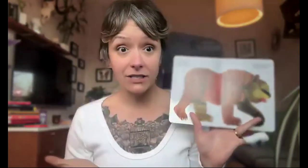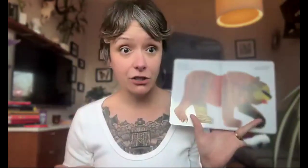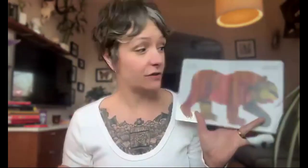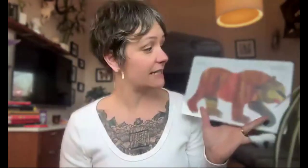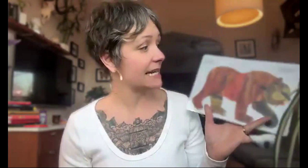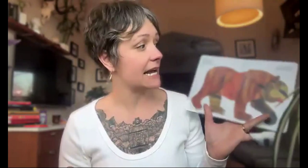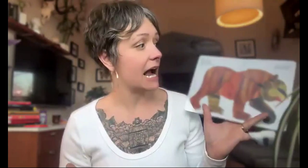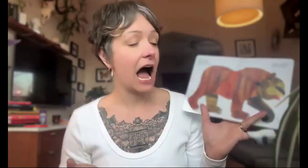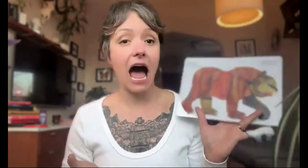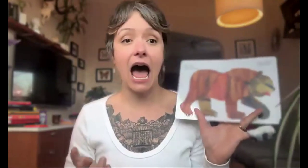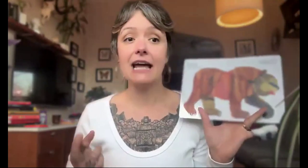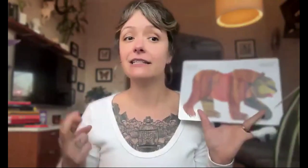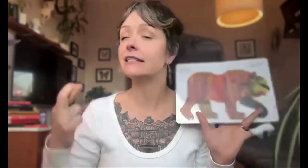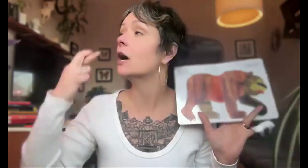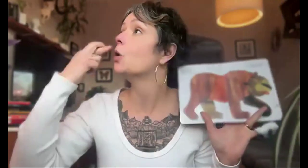What do you see? I see a